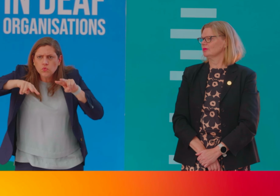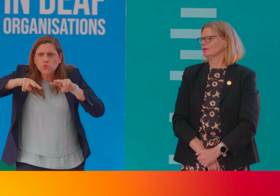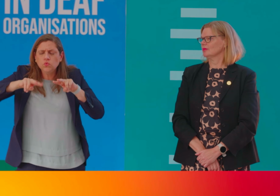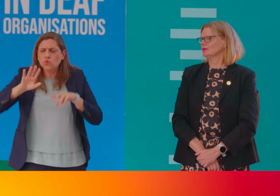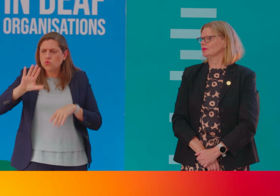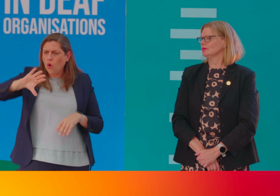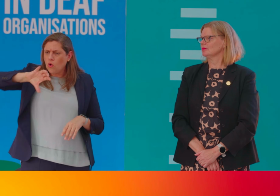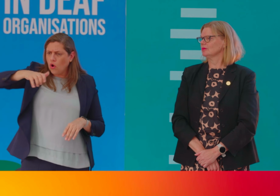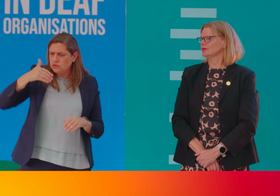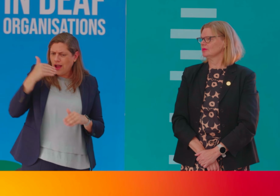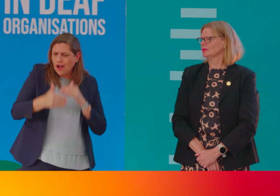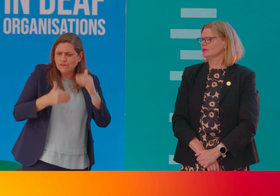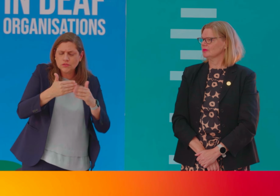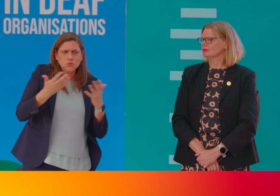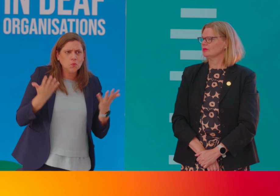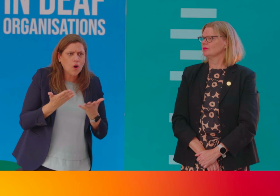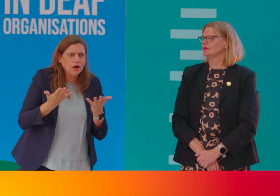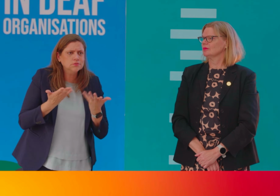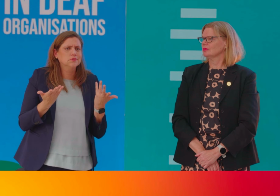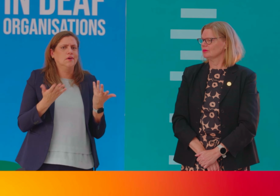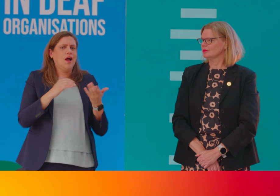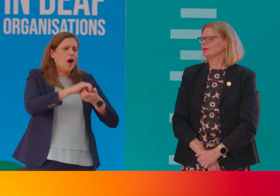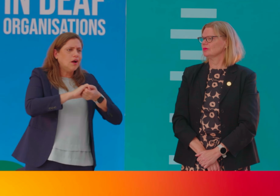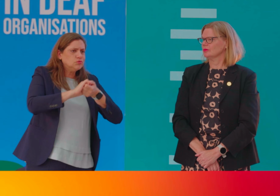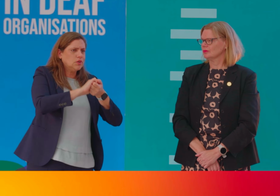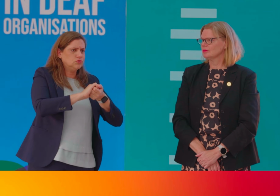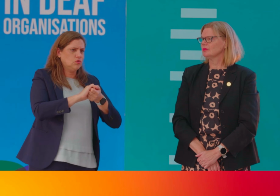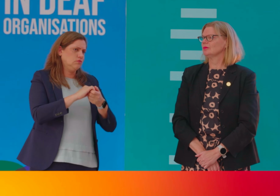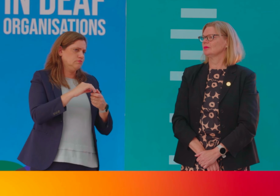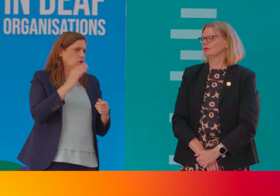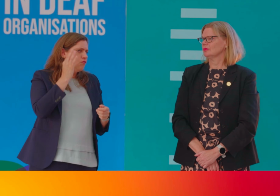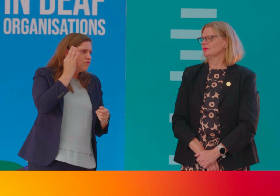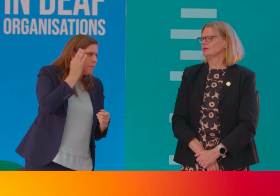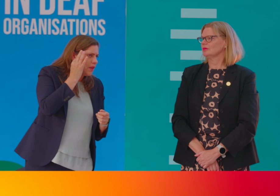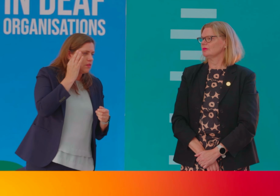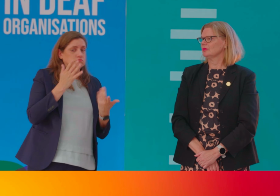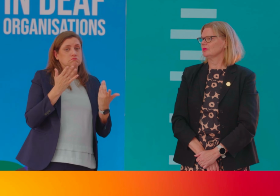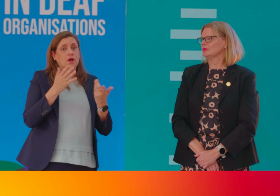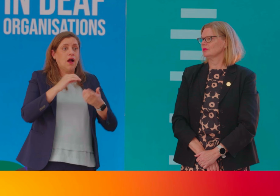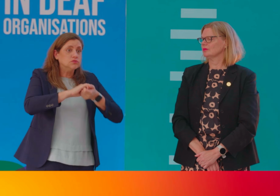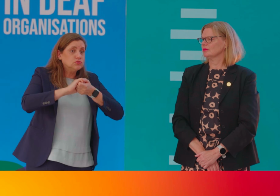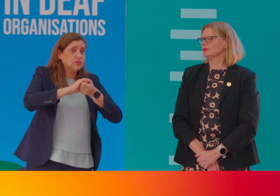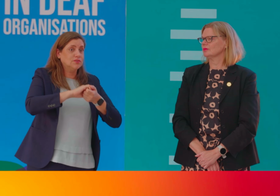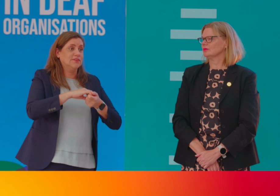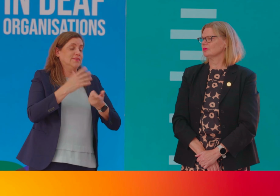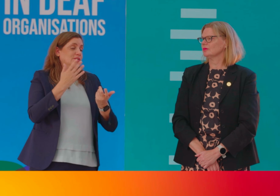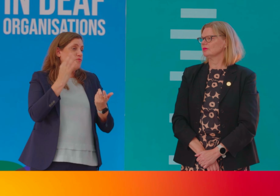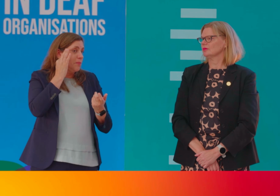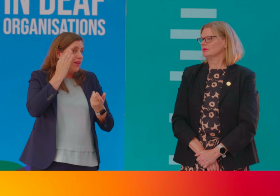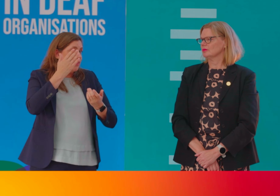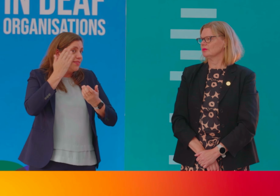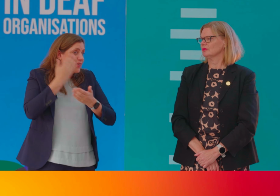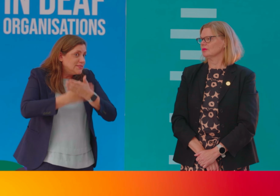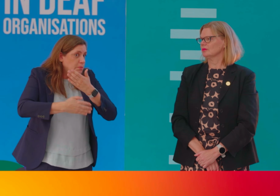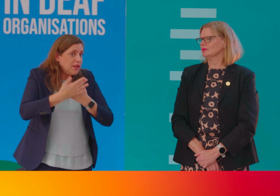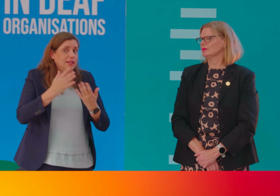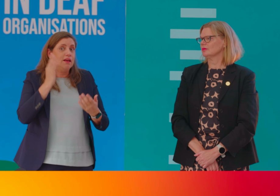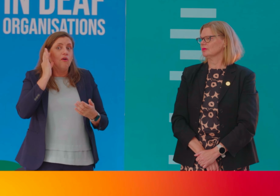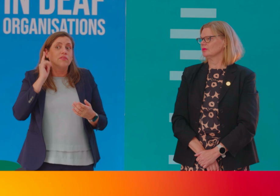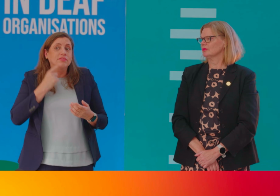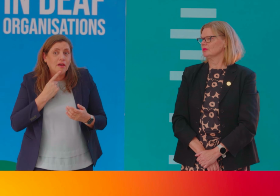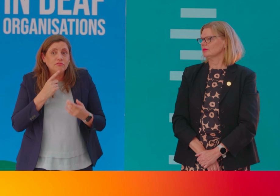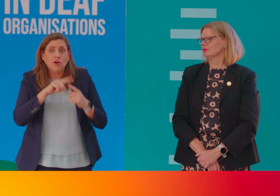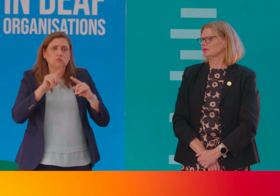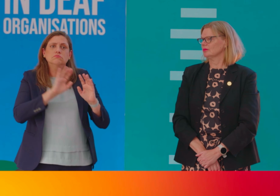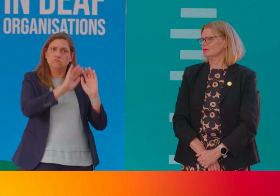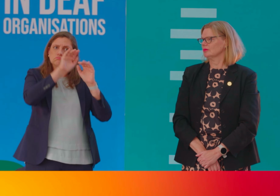years, and during the forum, there is a review of progress on issues